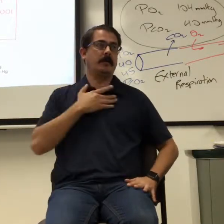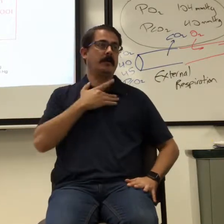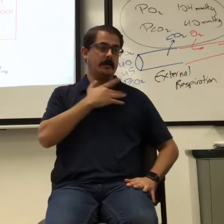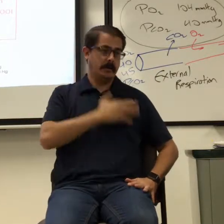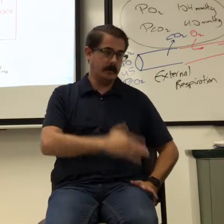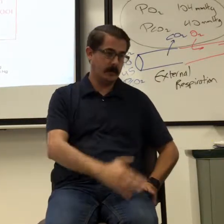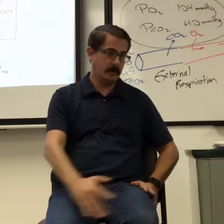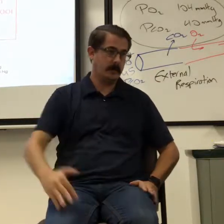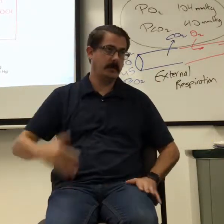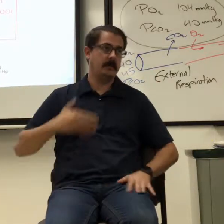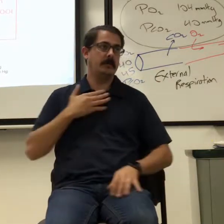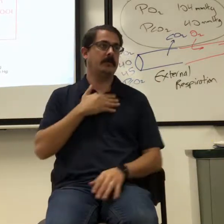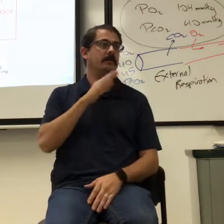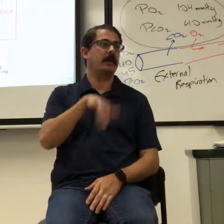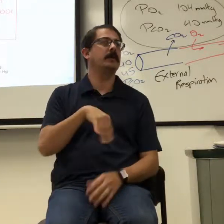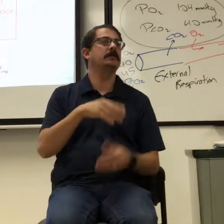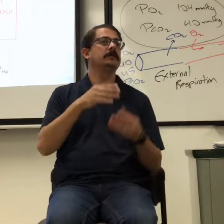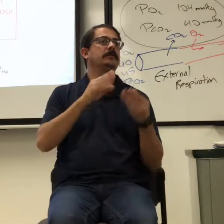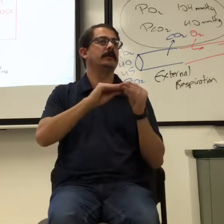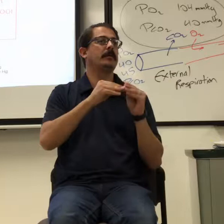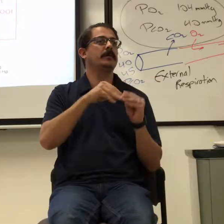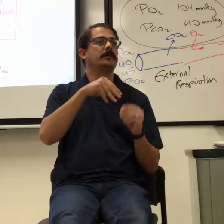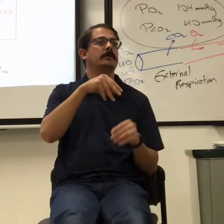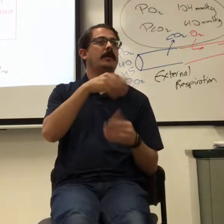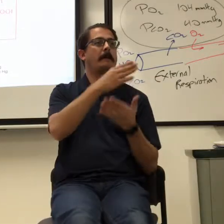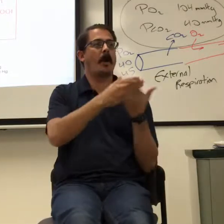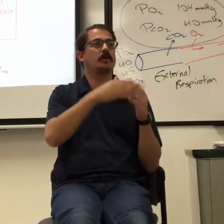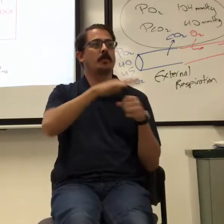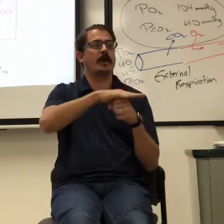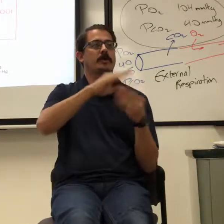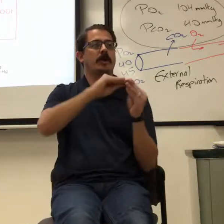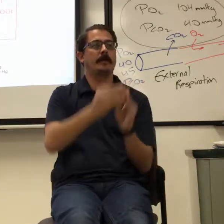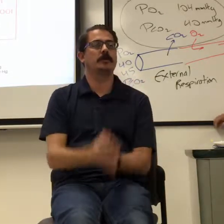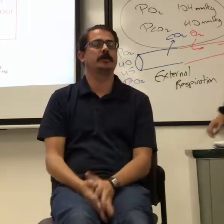reoxygenate. So those are the numbers, the partial pressure numbers.